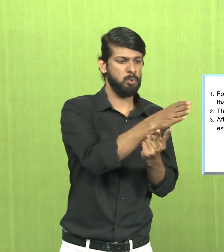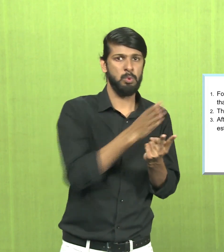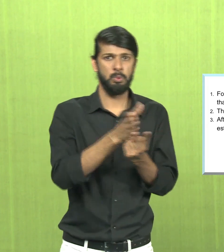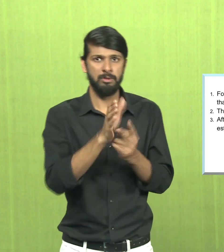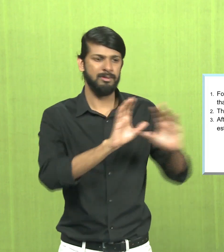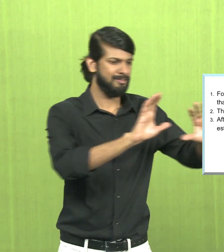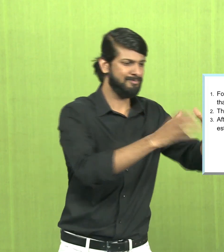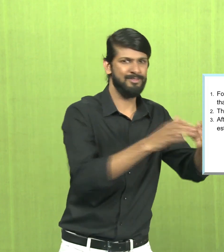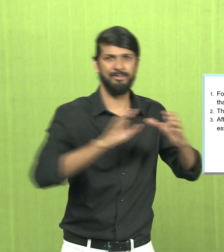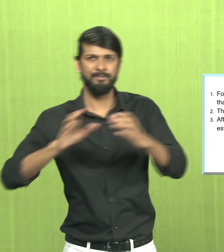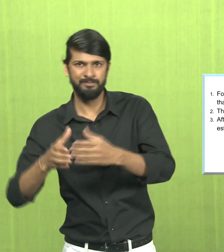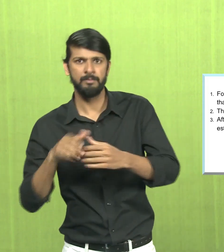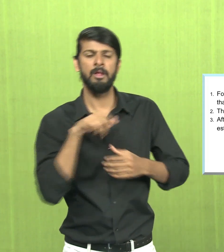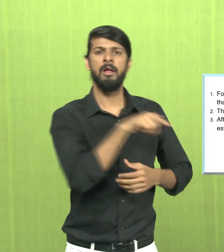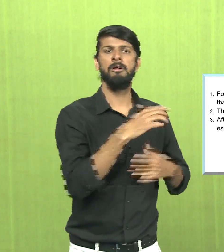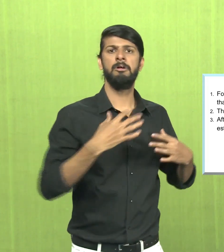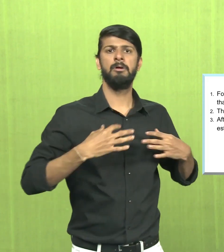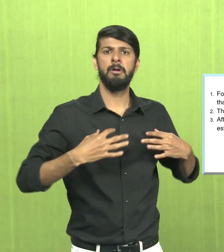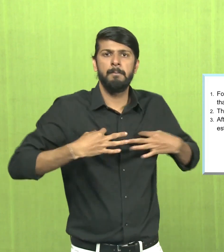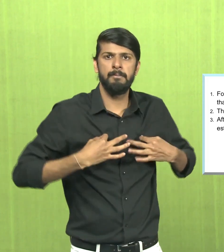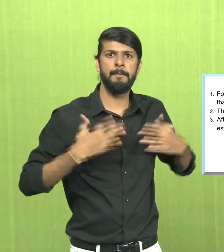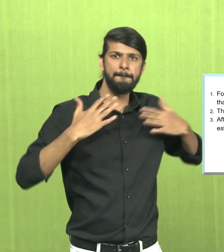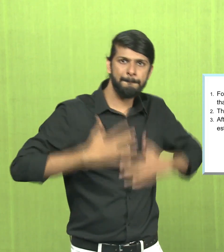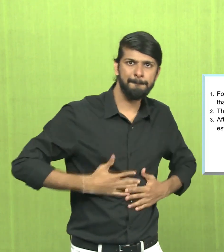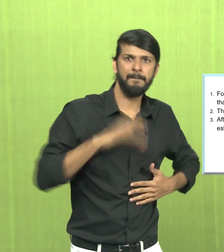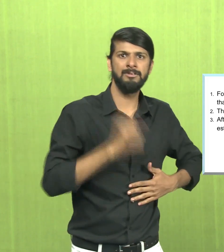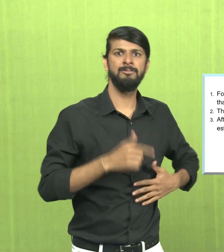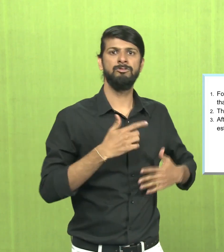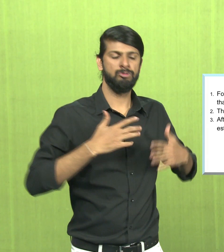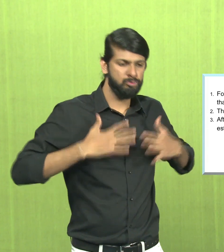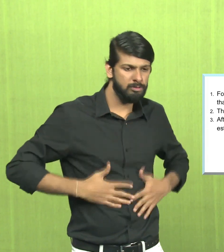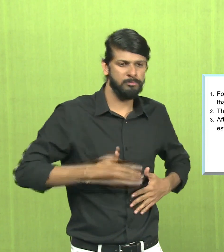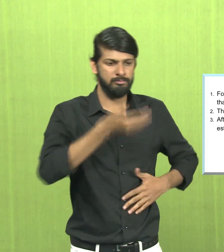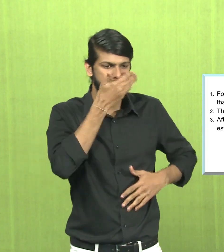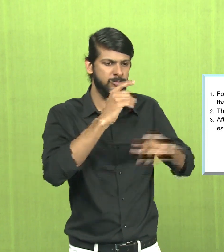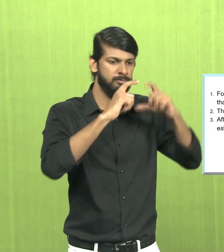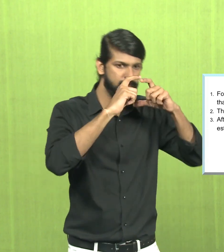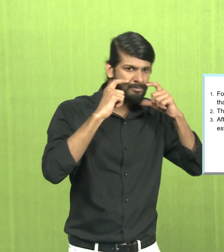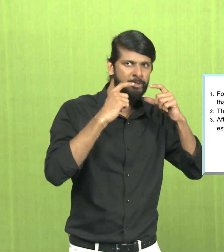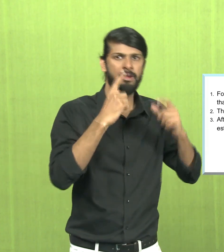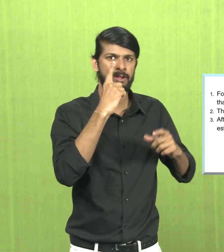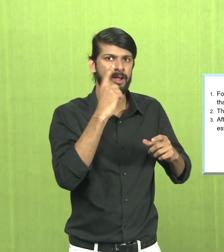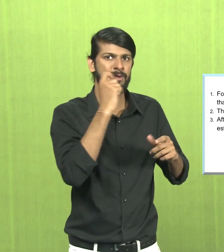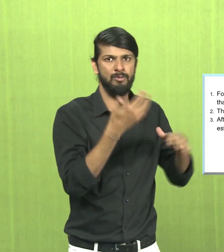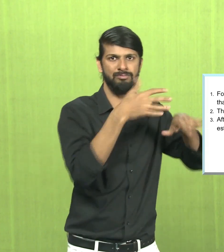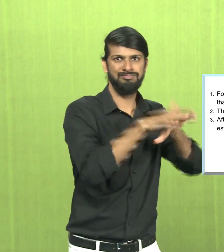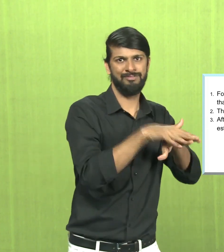Jainism. Lastly, the followers of Jainism have two sects, which are the Swetambara, who wear white, use